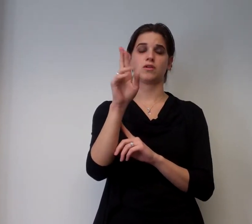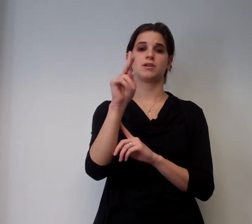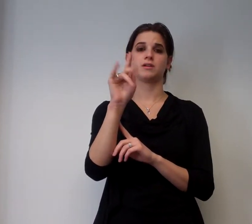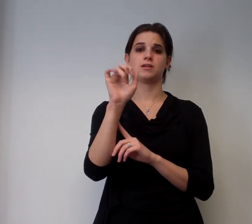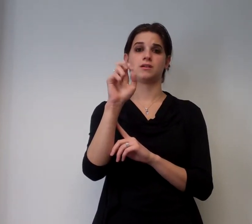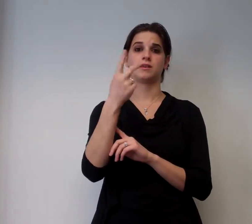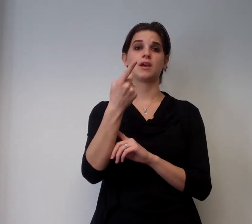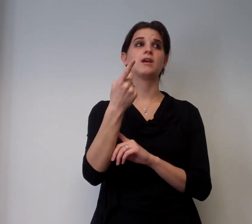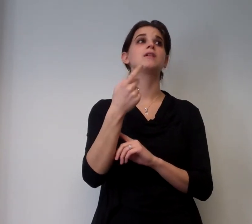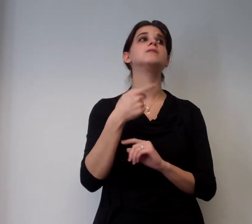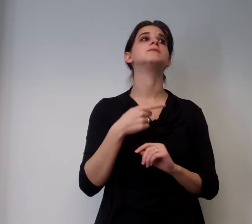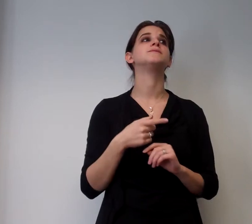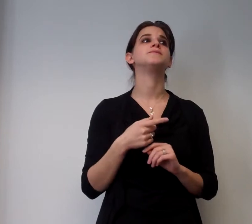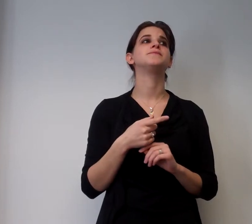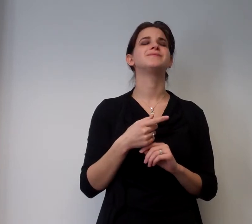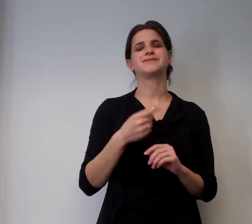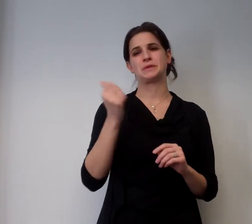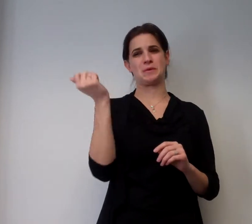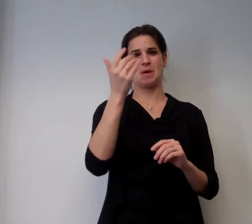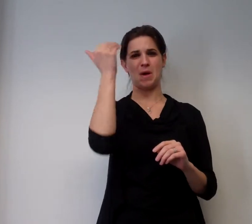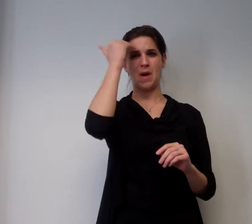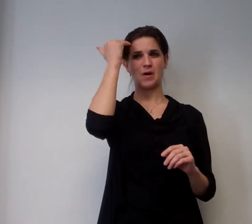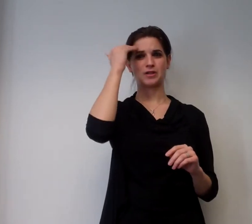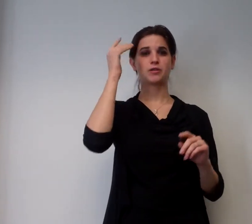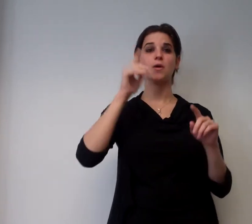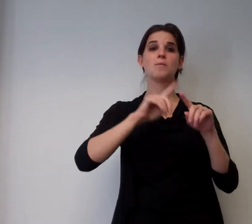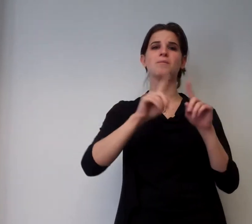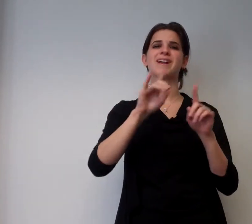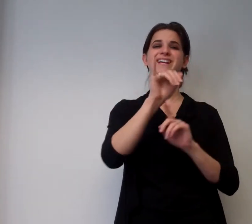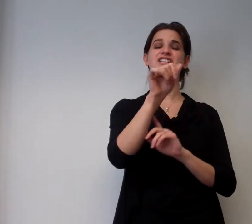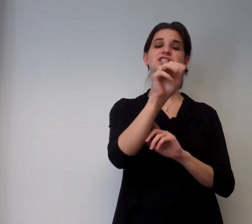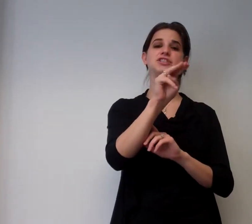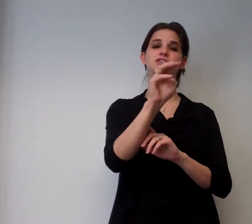Everyone knows, I guess, who Dr. Martin Luther King is, but who was James Lawson? What was his background?